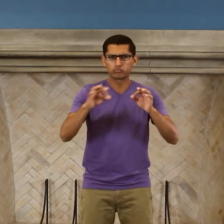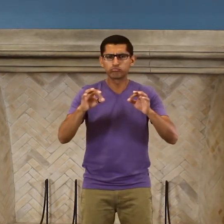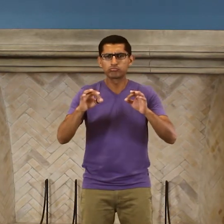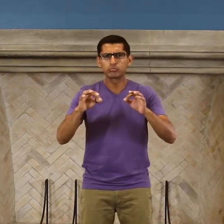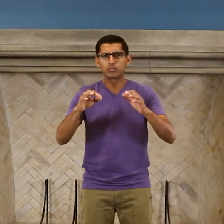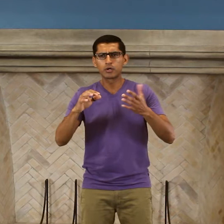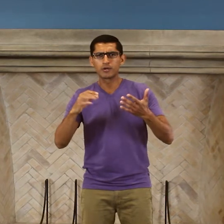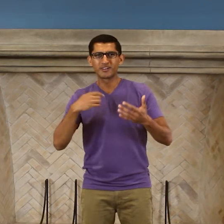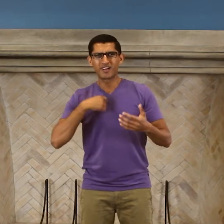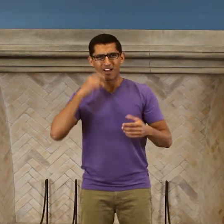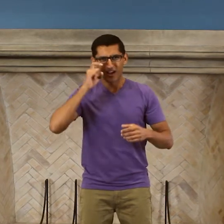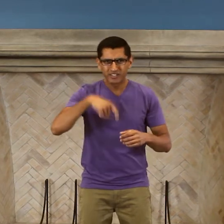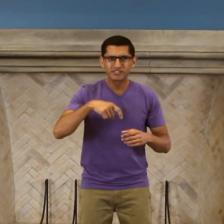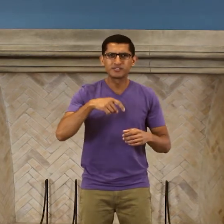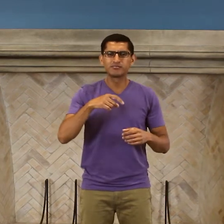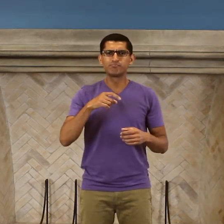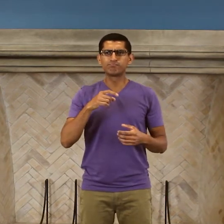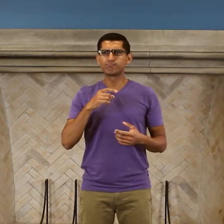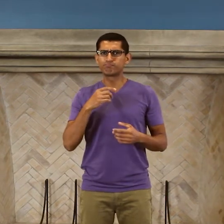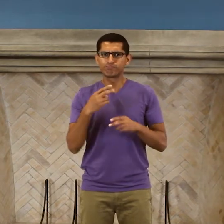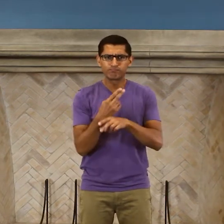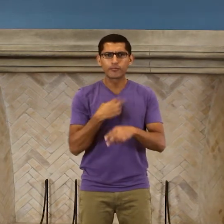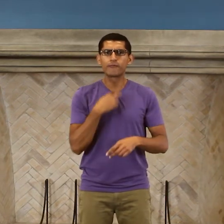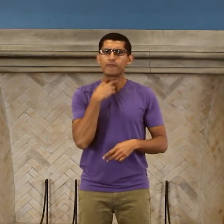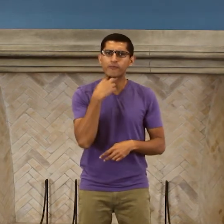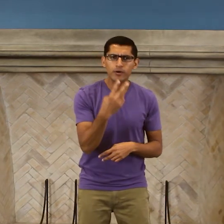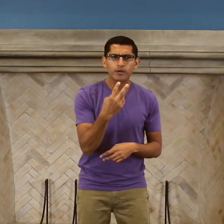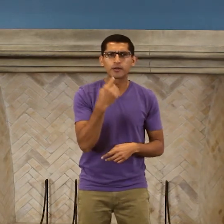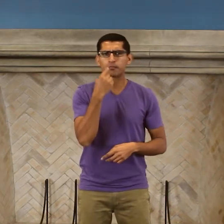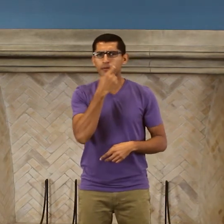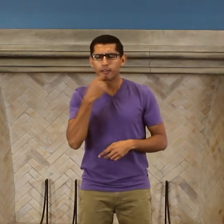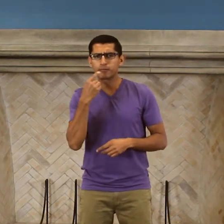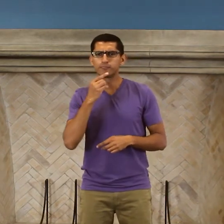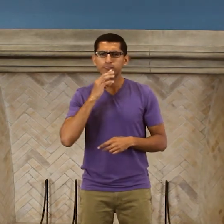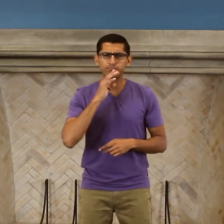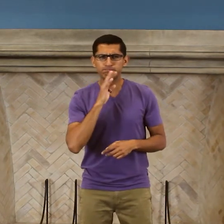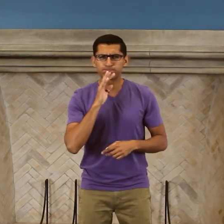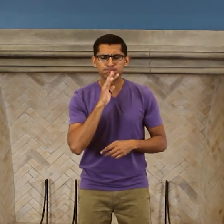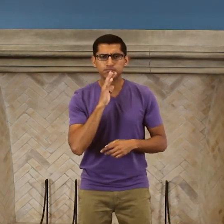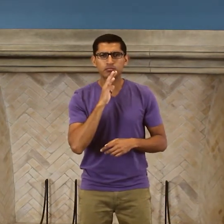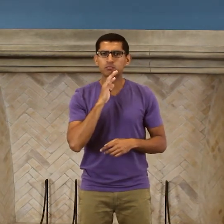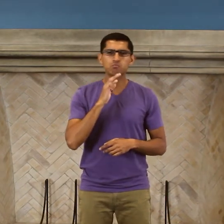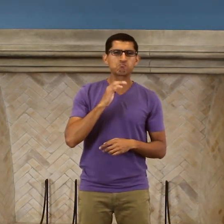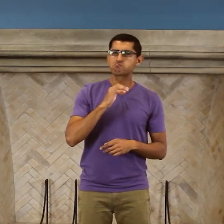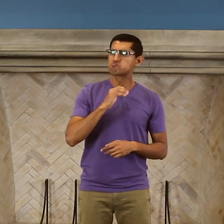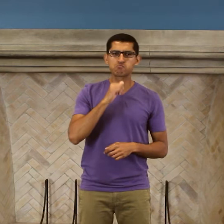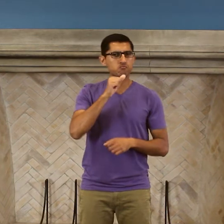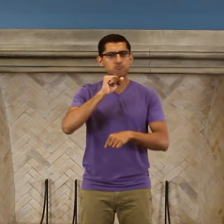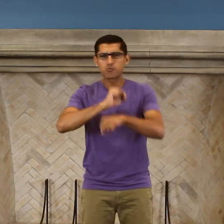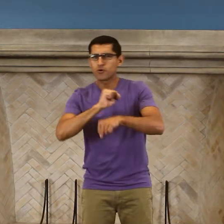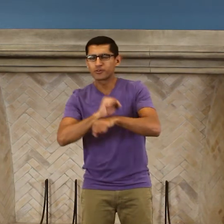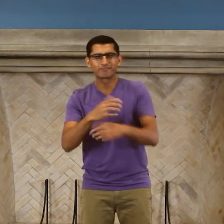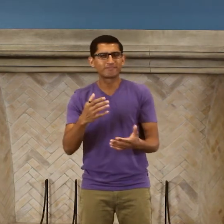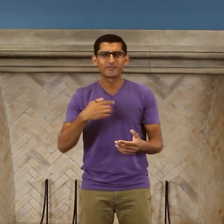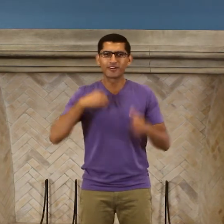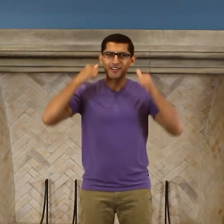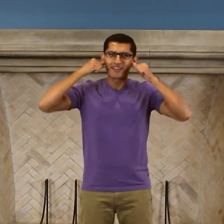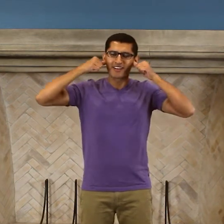English and Spanish language, you have to use your voice and mouth to speak. And that doesn't work for